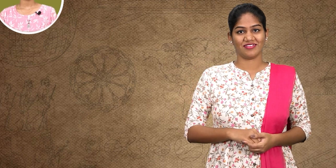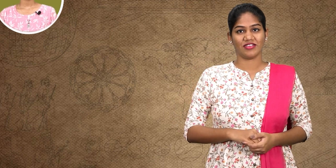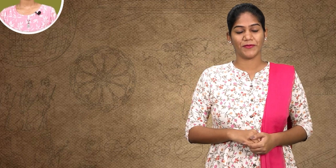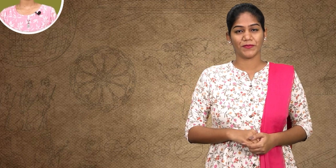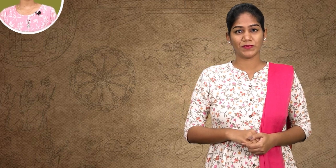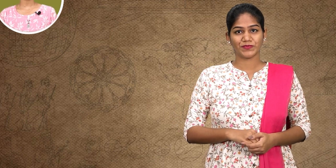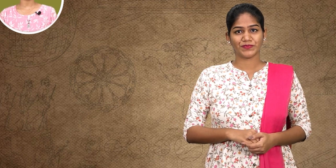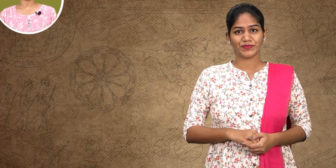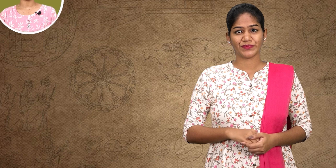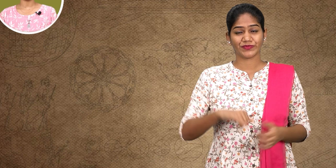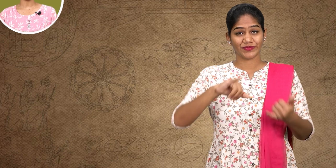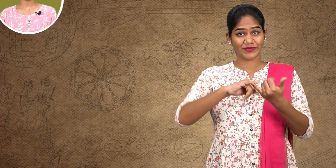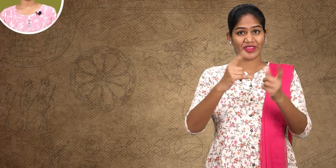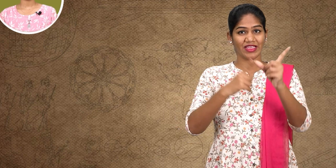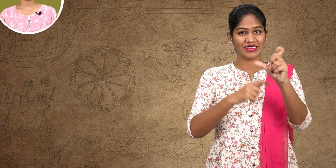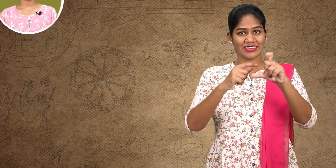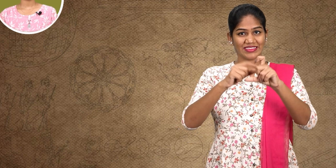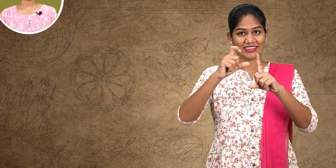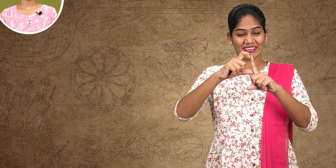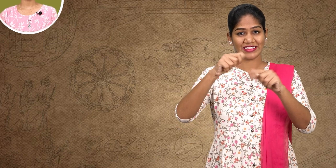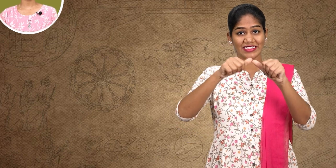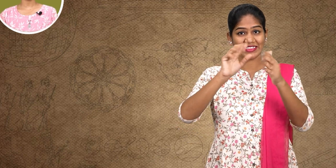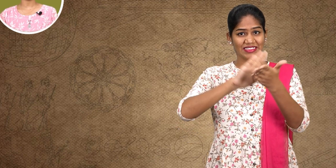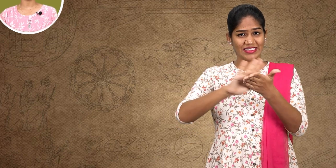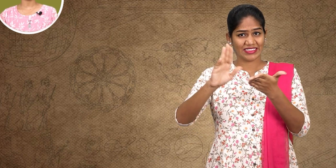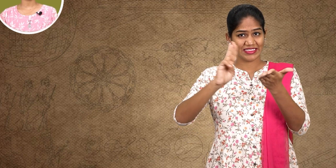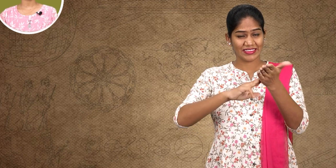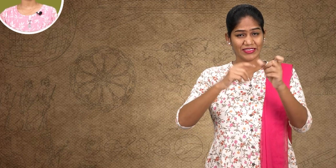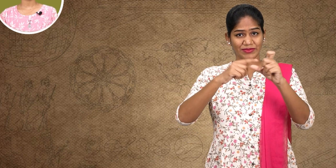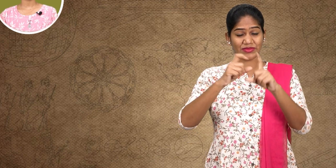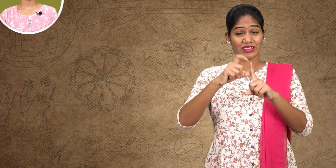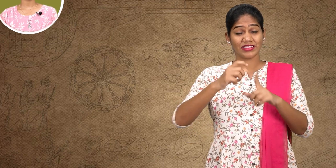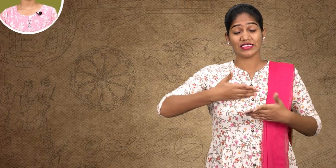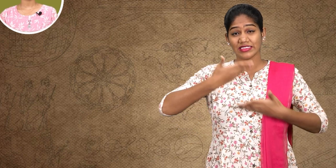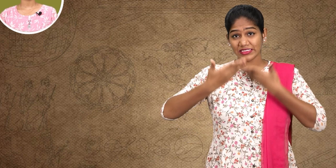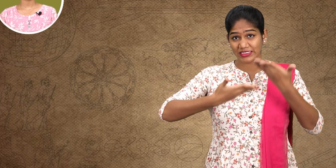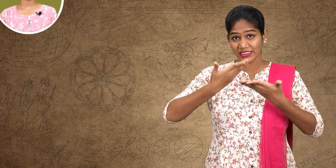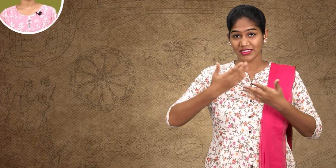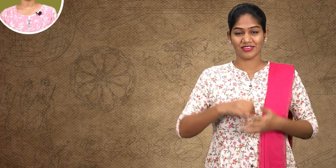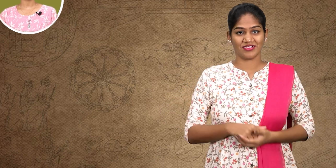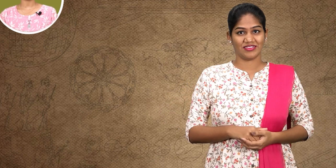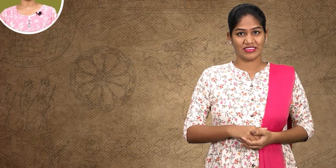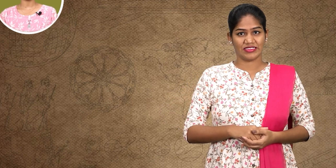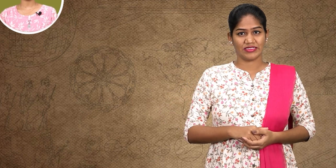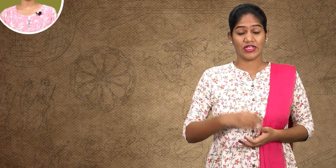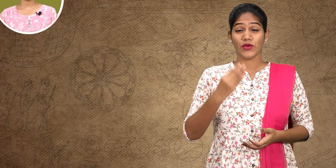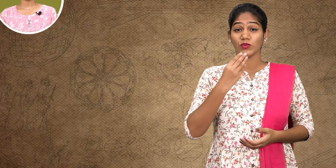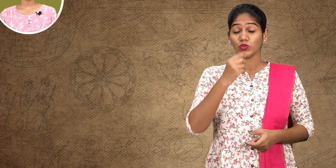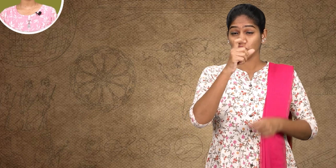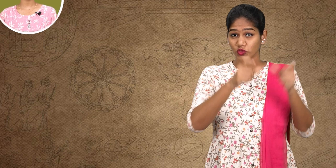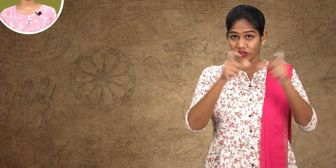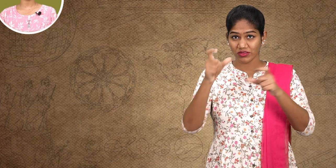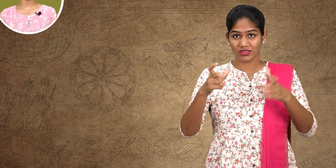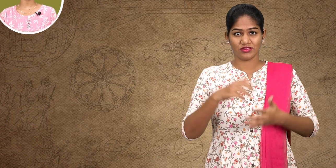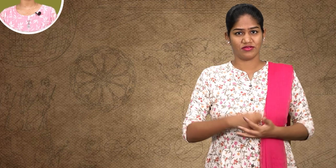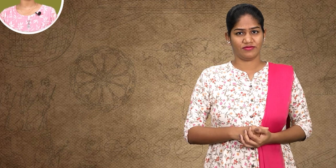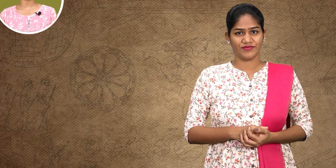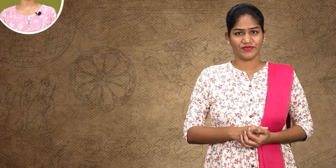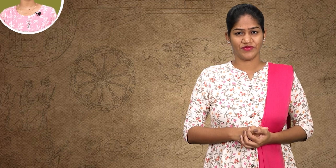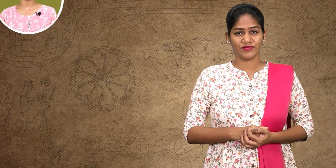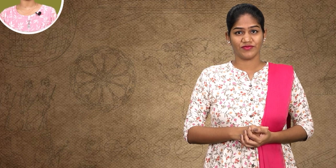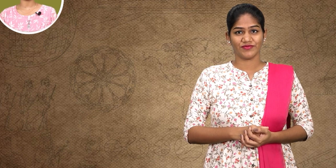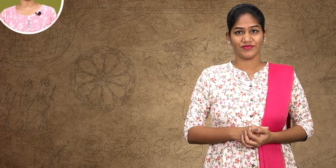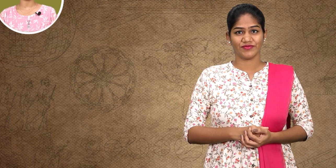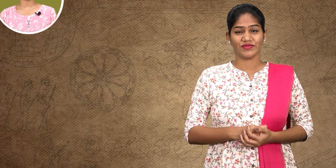Syed Ahmed Khan advised Muslims to embrace